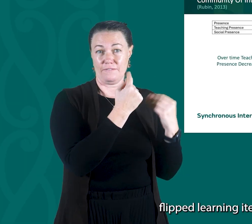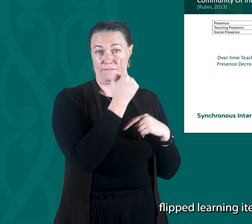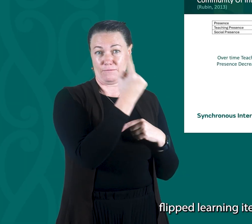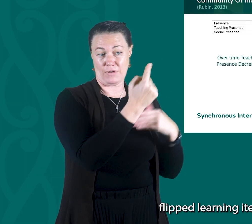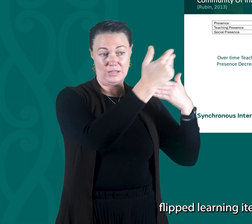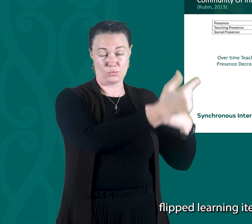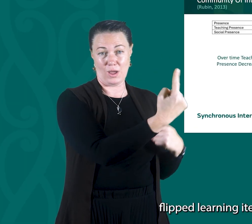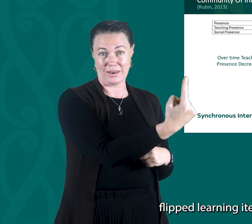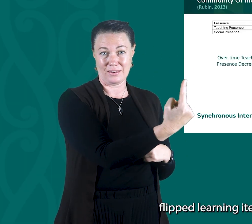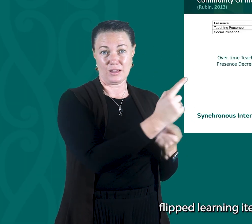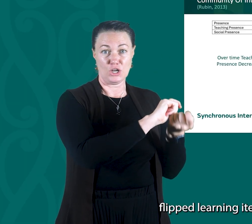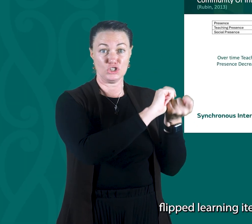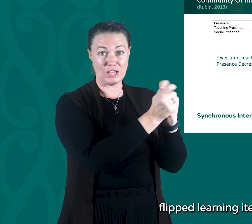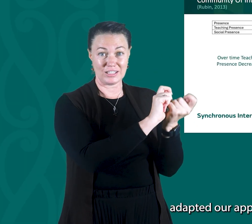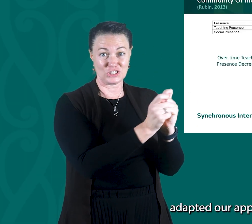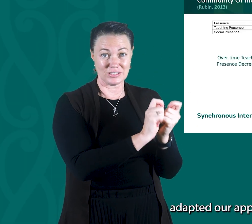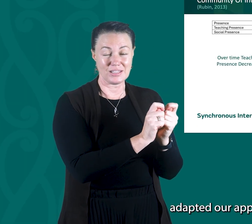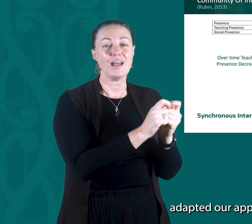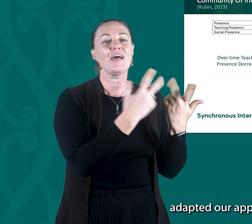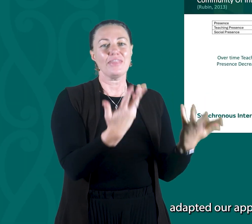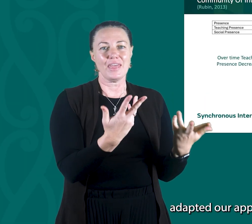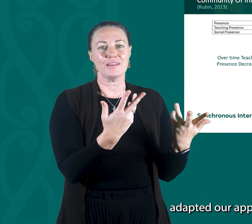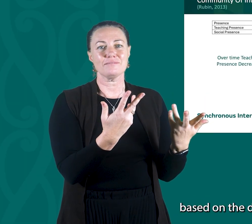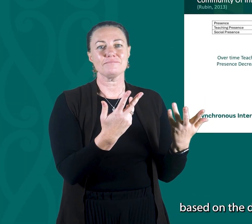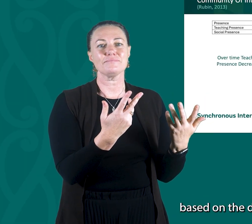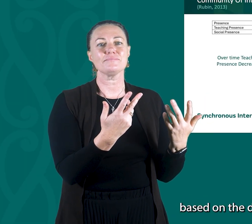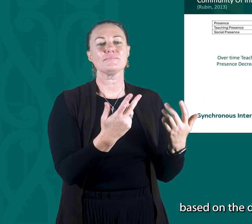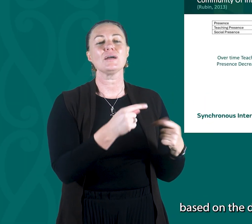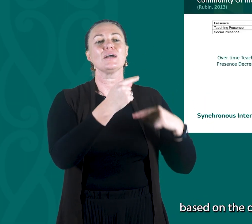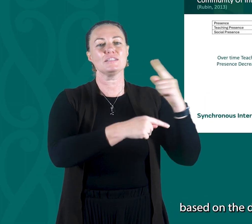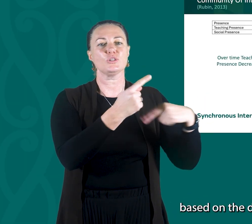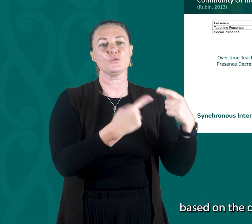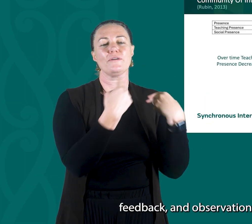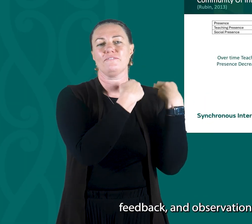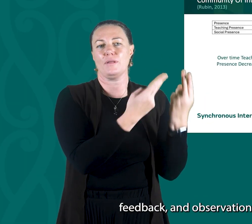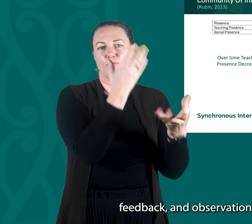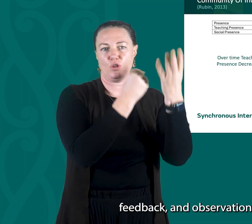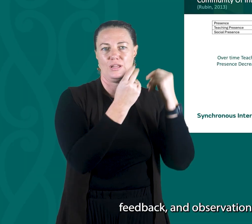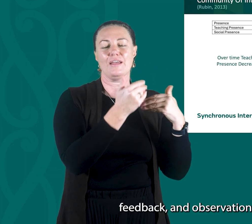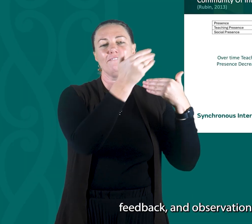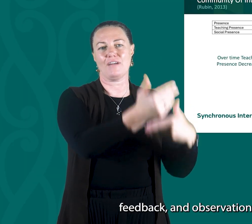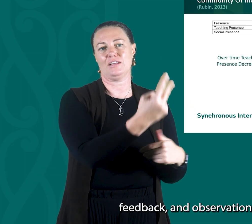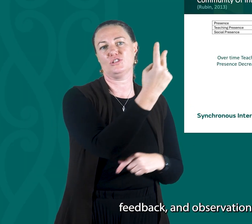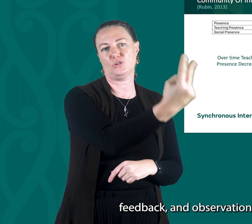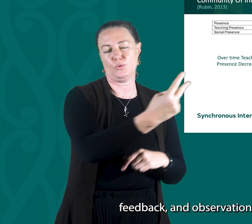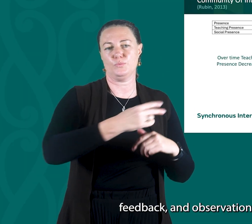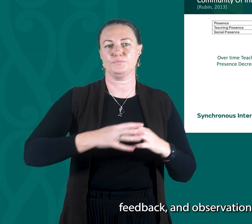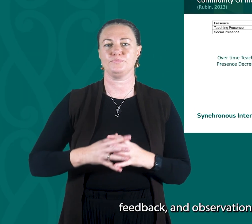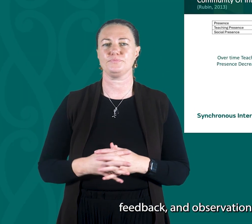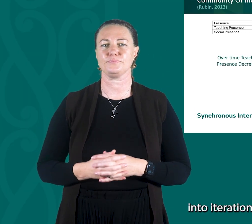flipped learning iteration 1, adapted our approach based on the data, feedback and observations, and continued